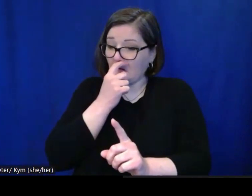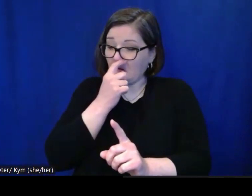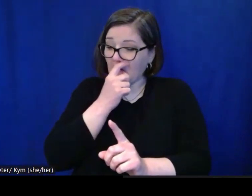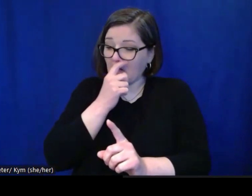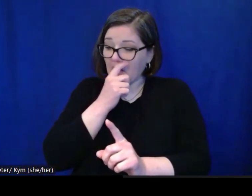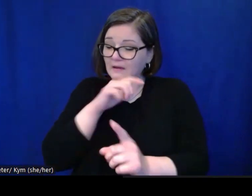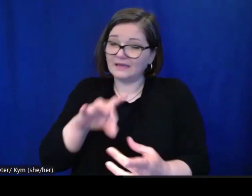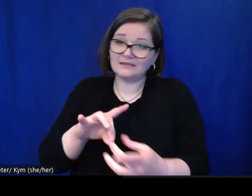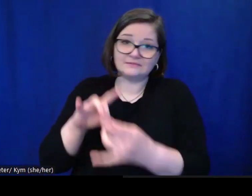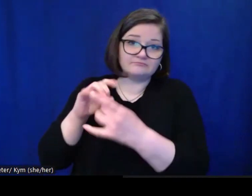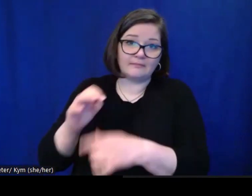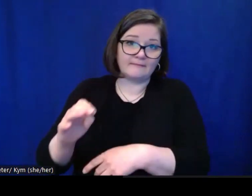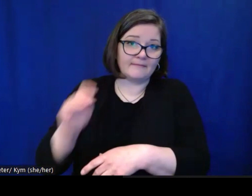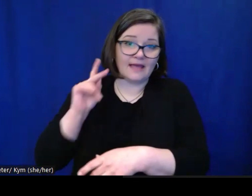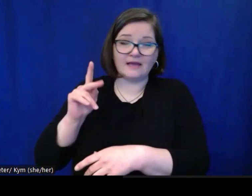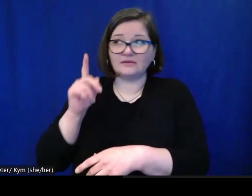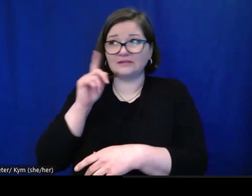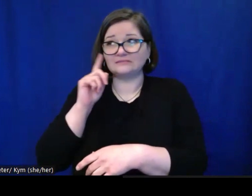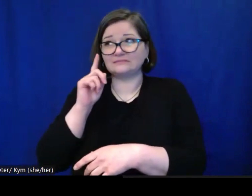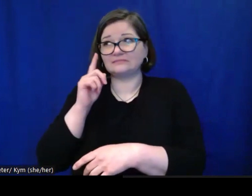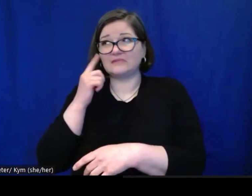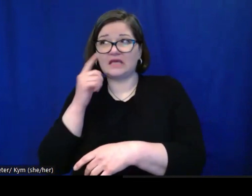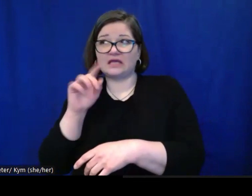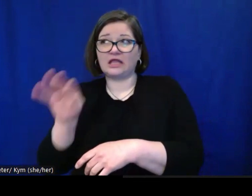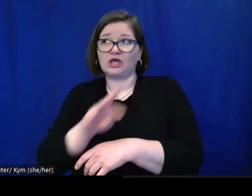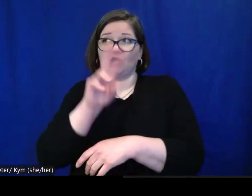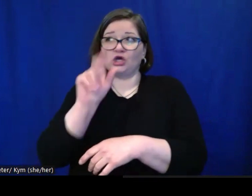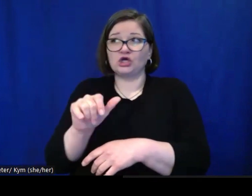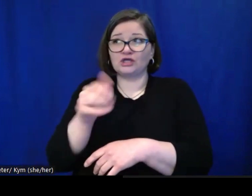probably the early 19th century,